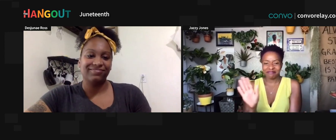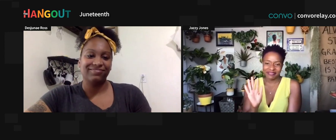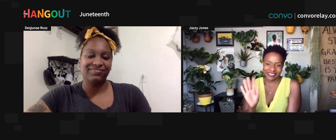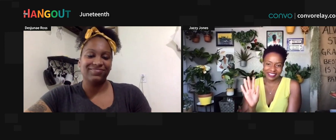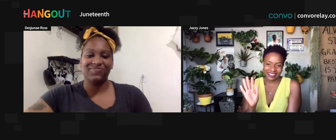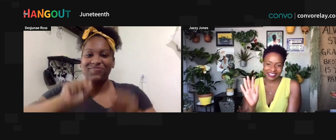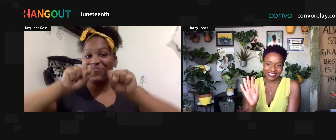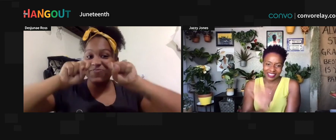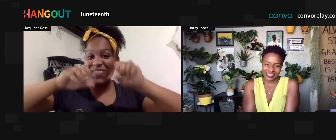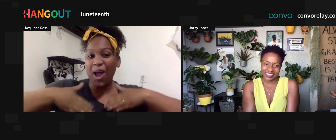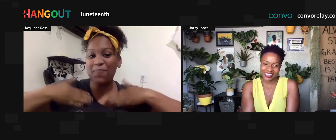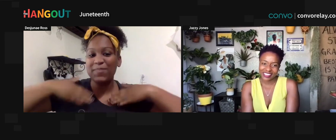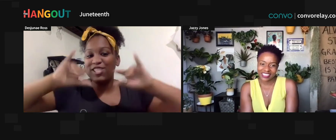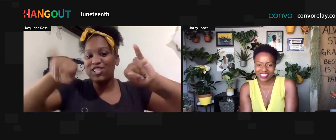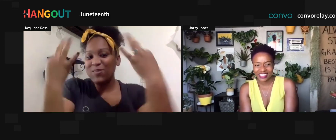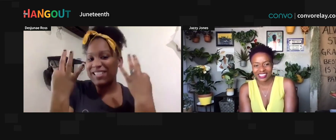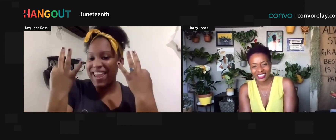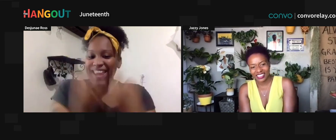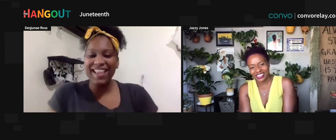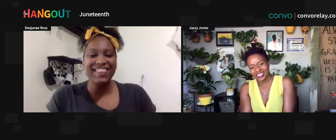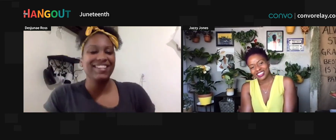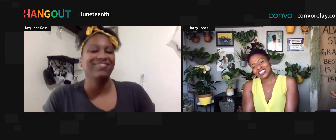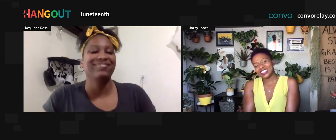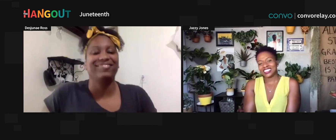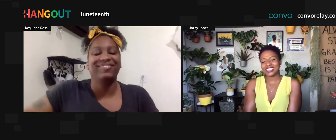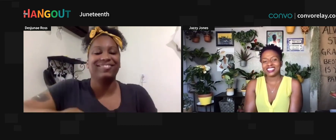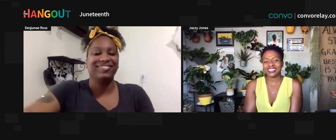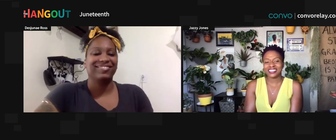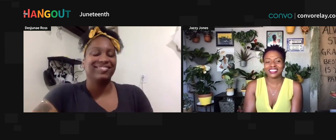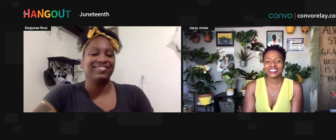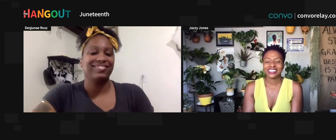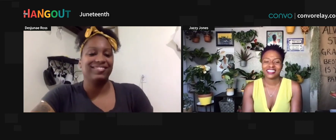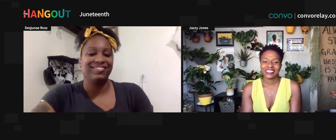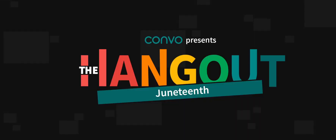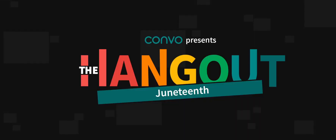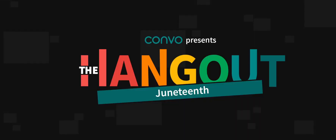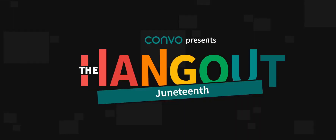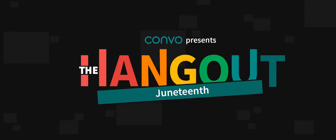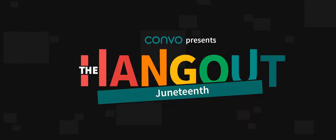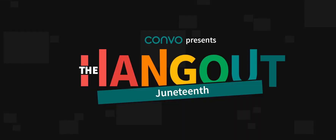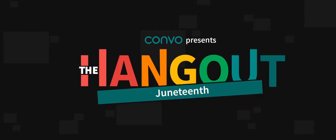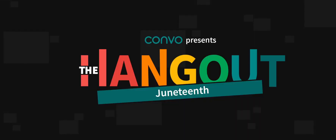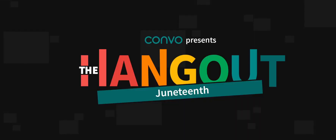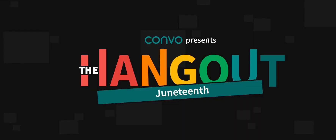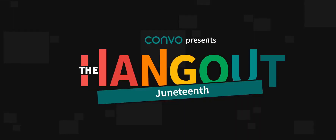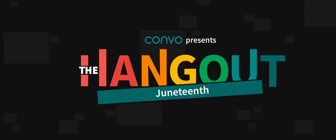and that's all she wrote. Have a happy Juneteenth. Yes, happy Juneteenth, everyone.